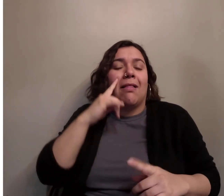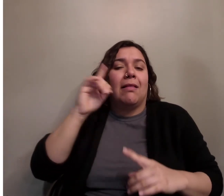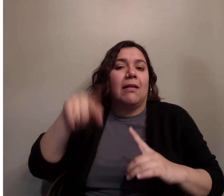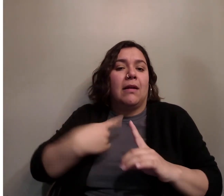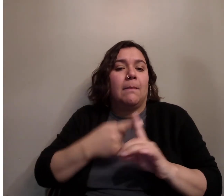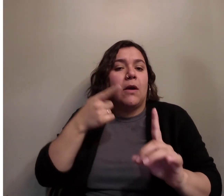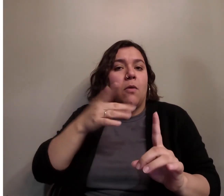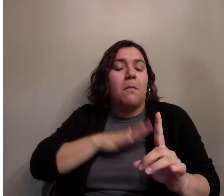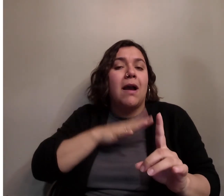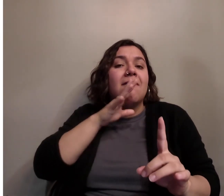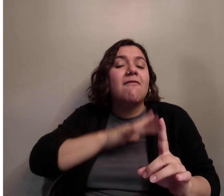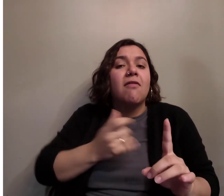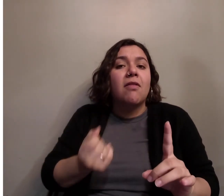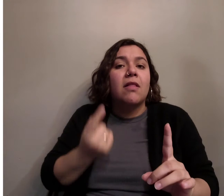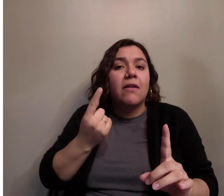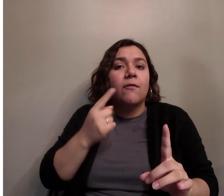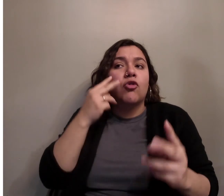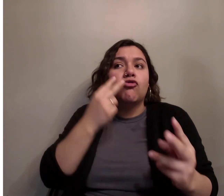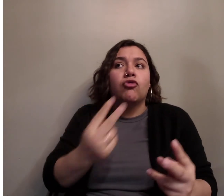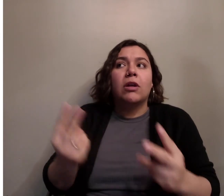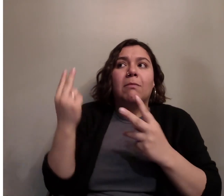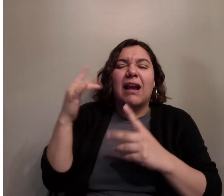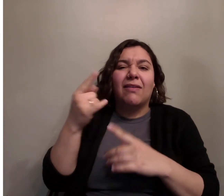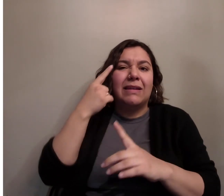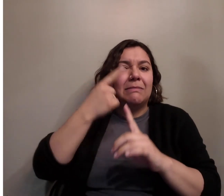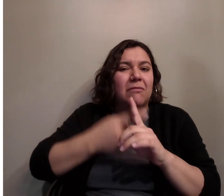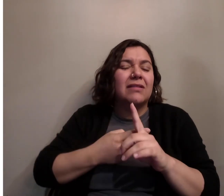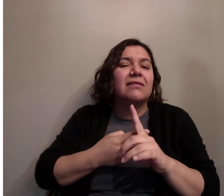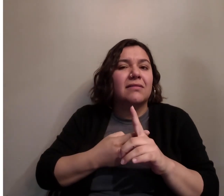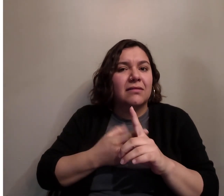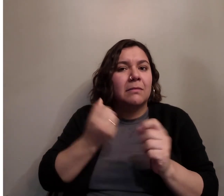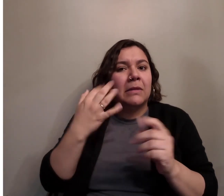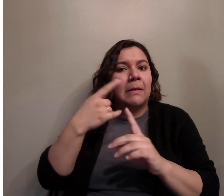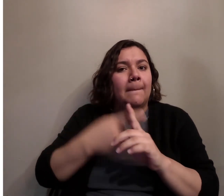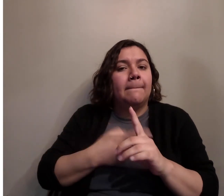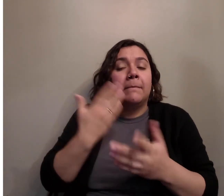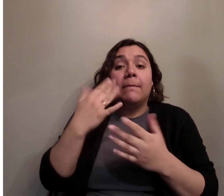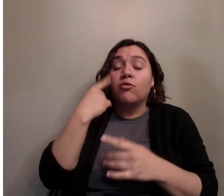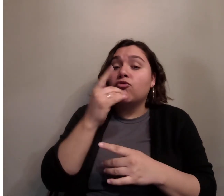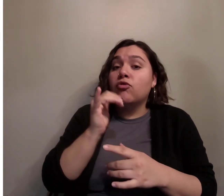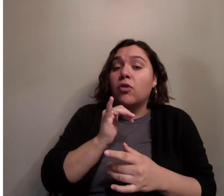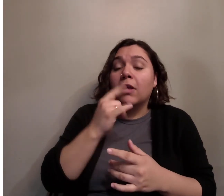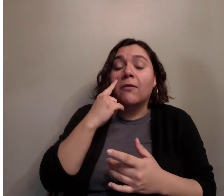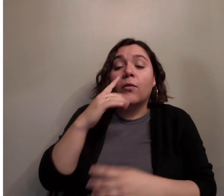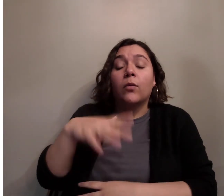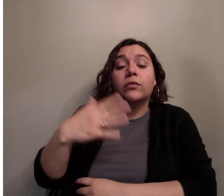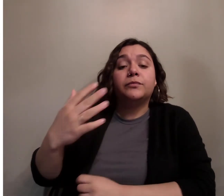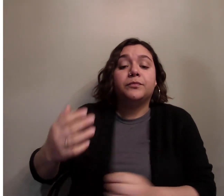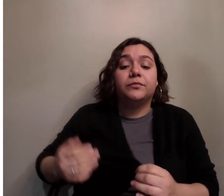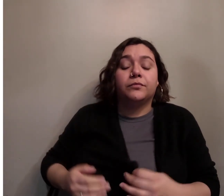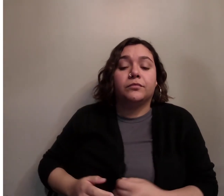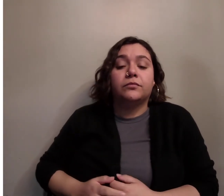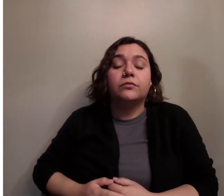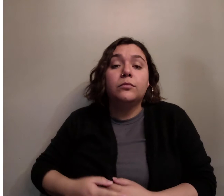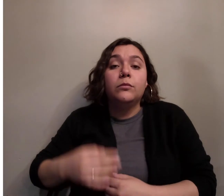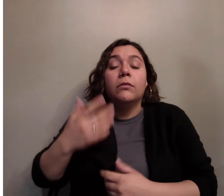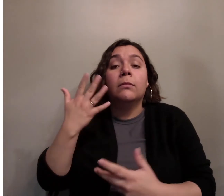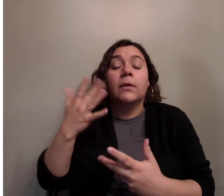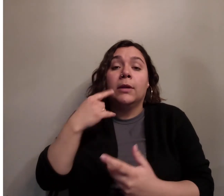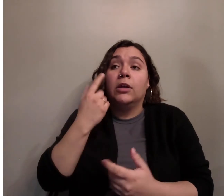only because I don't want to think about my 11-year-old daughter looking back on these months and what it may look like